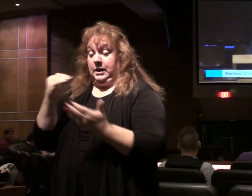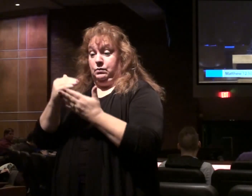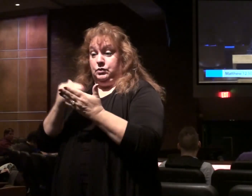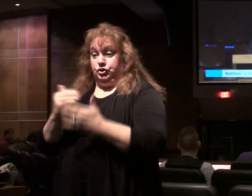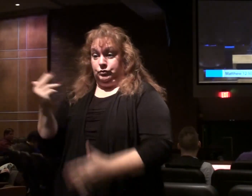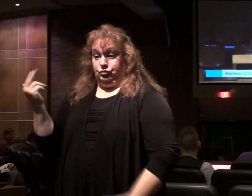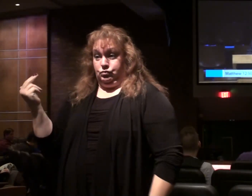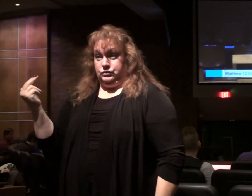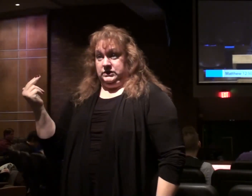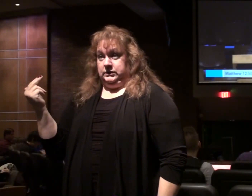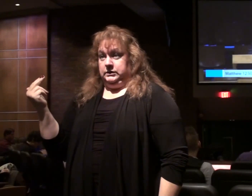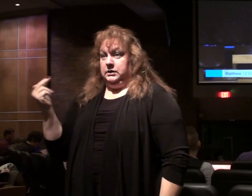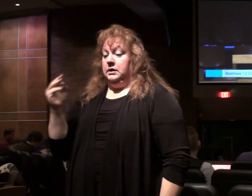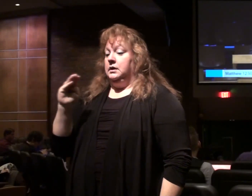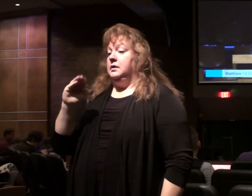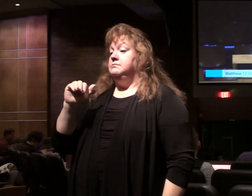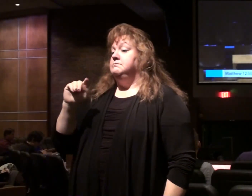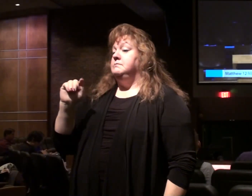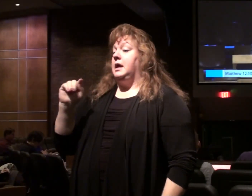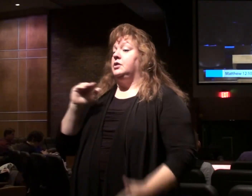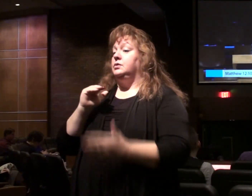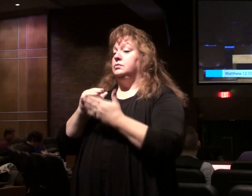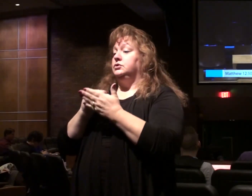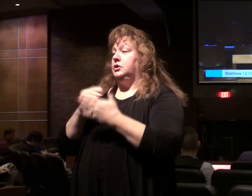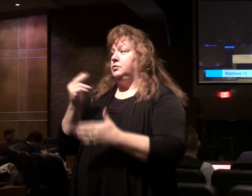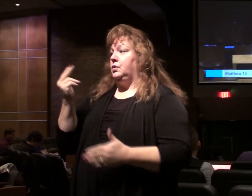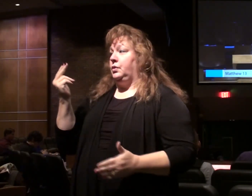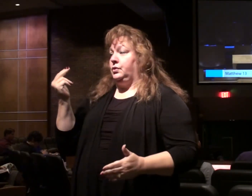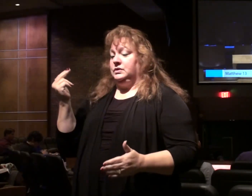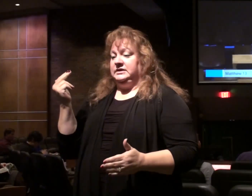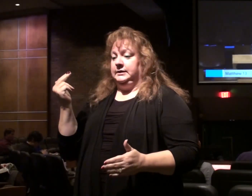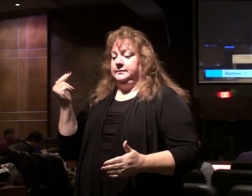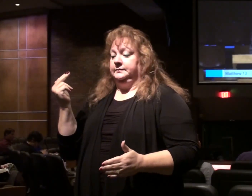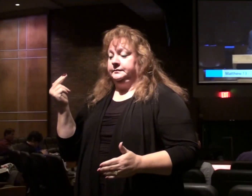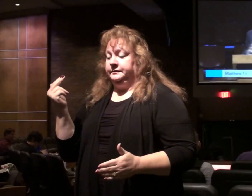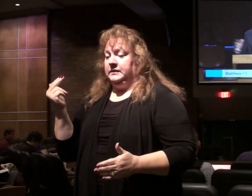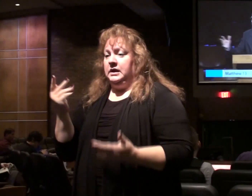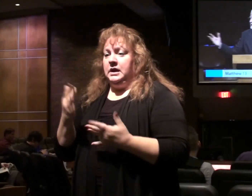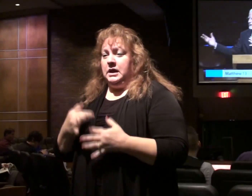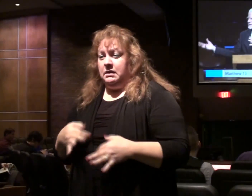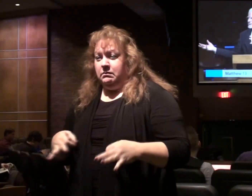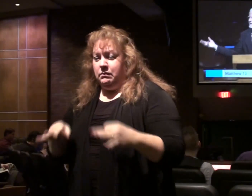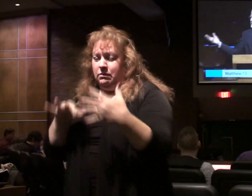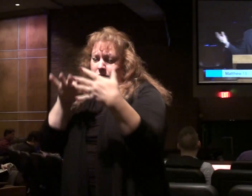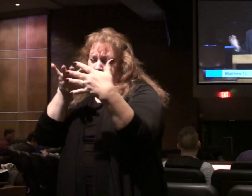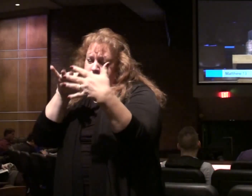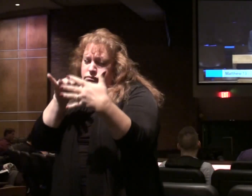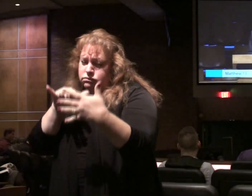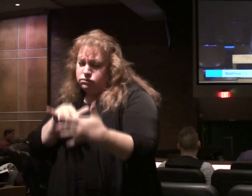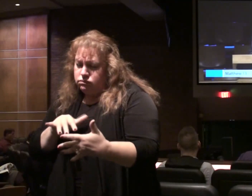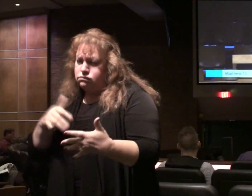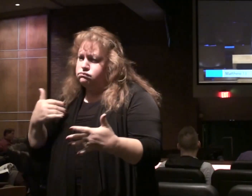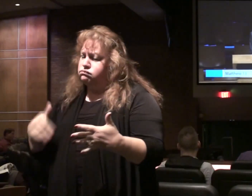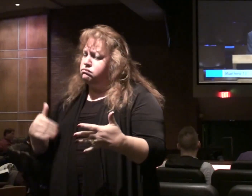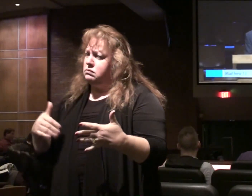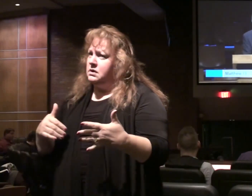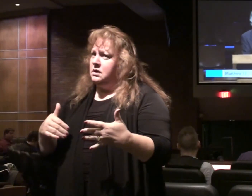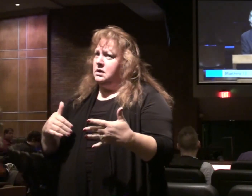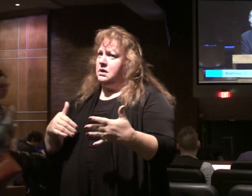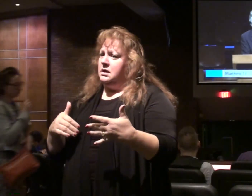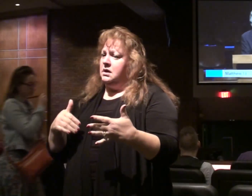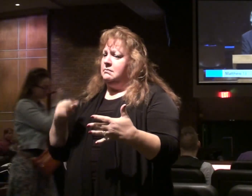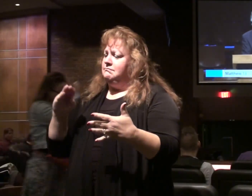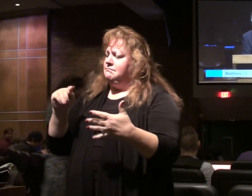13 of Matthew, it's quite important to study the Gospel